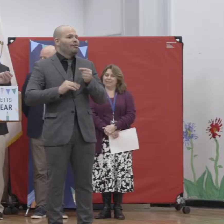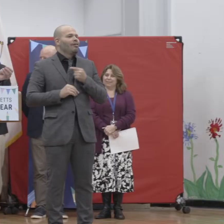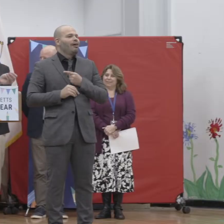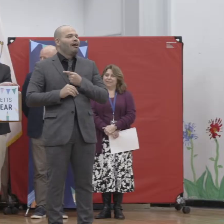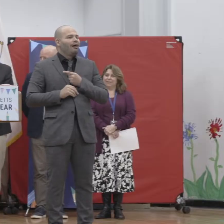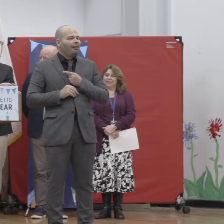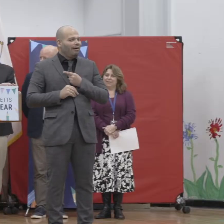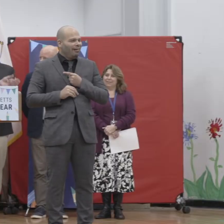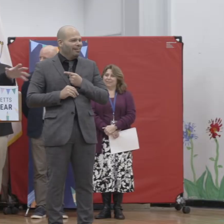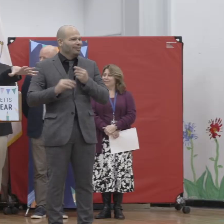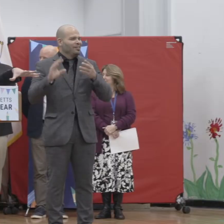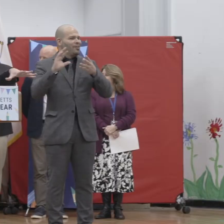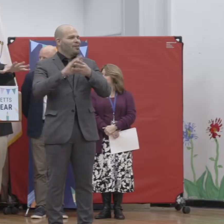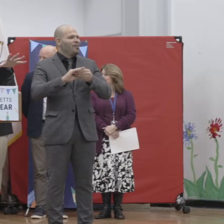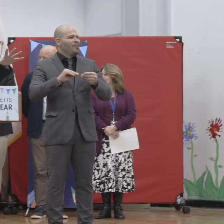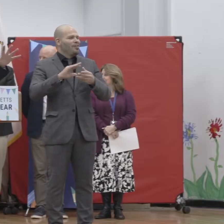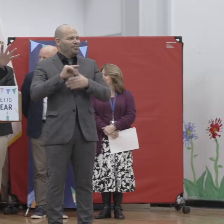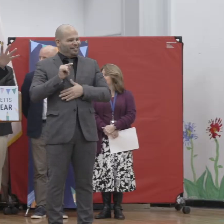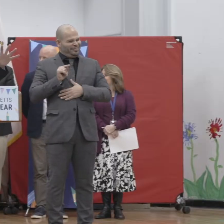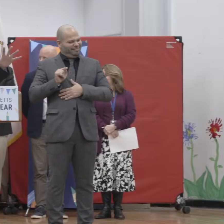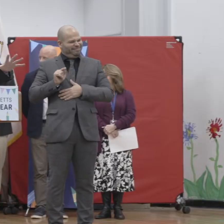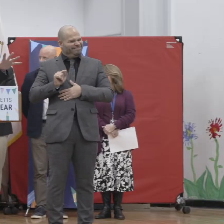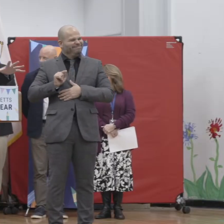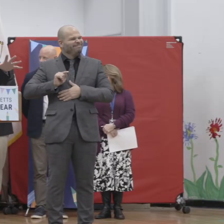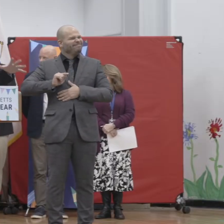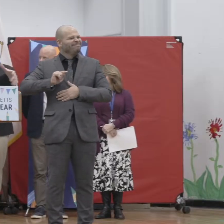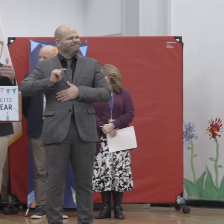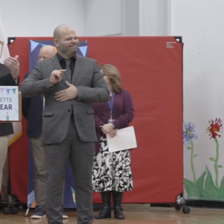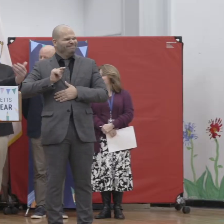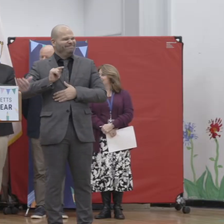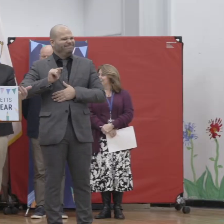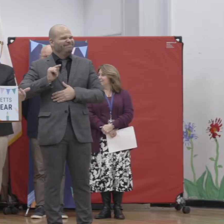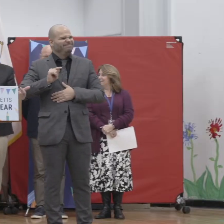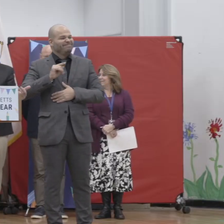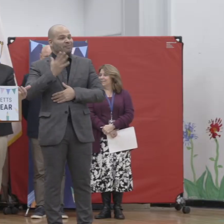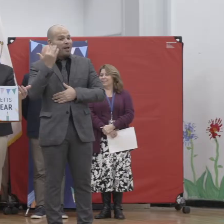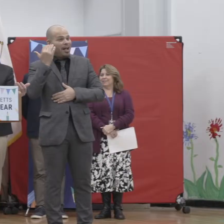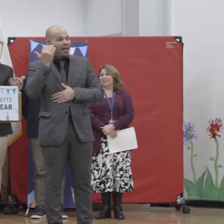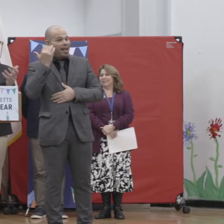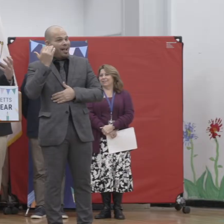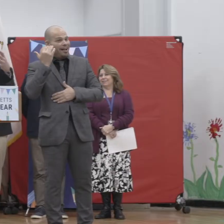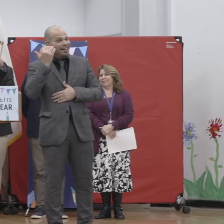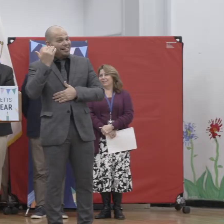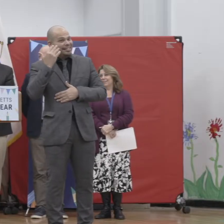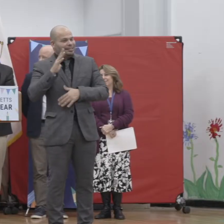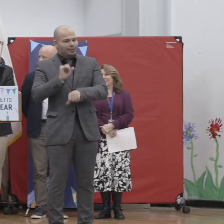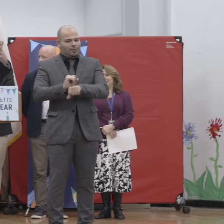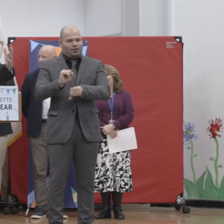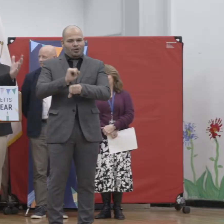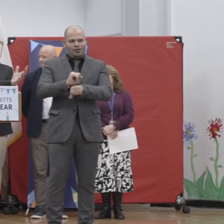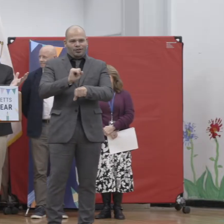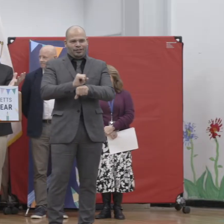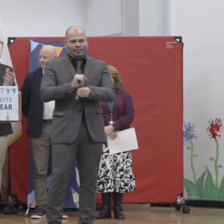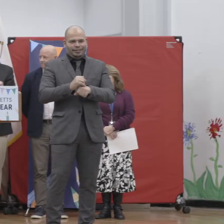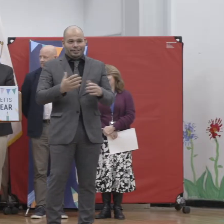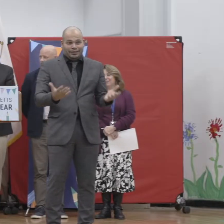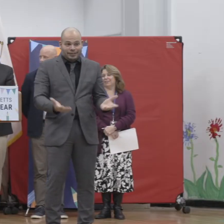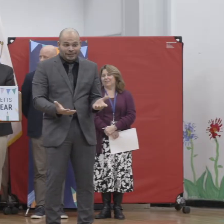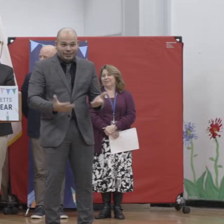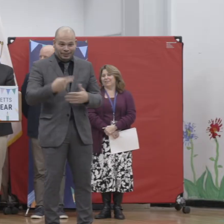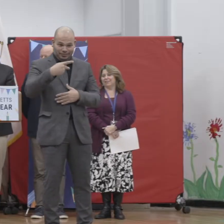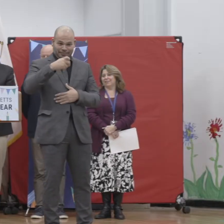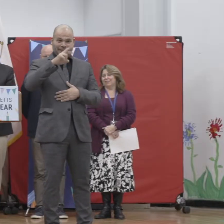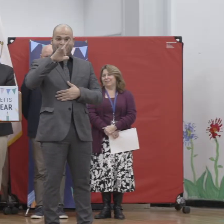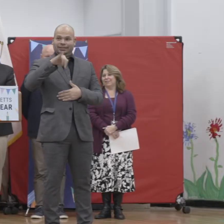be the teacher of the year, because she's going to be able to share so much of what she's been able to do here at Perry with students and teachers